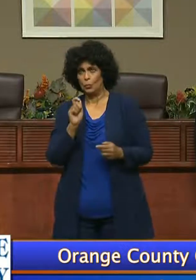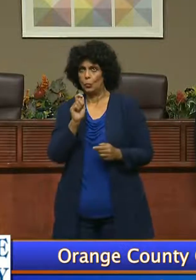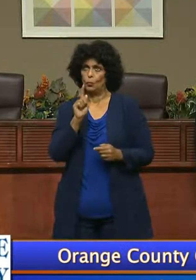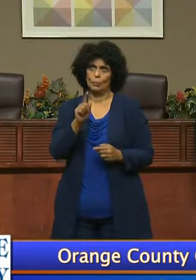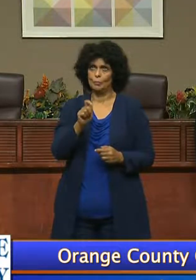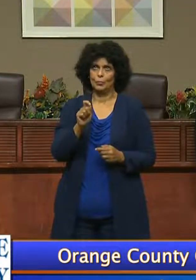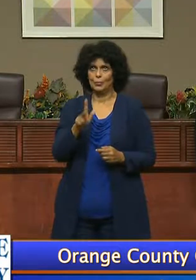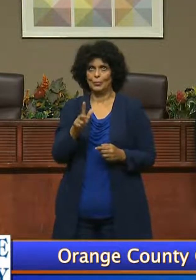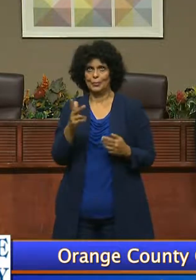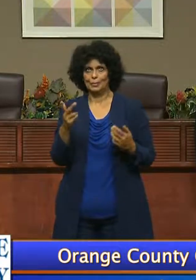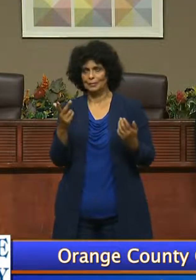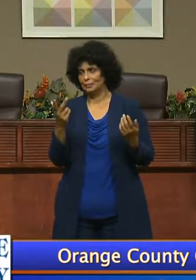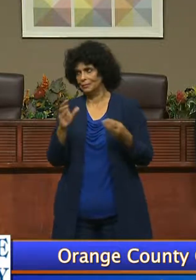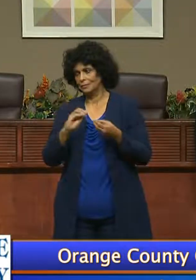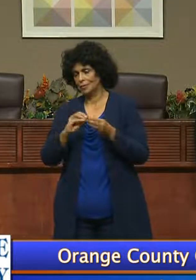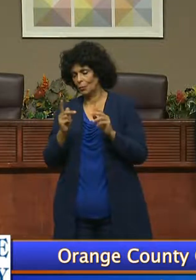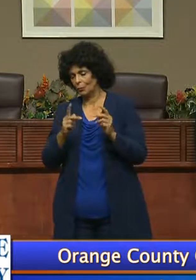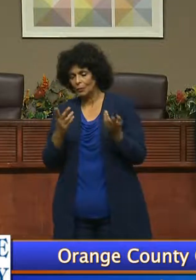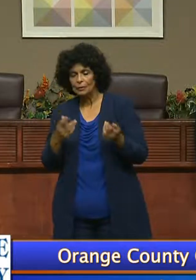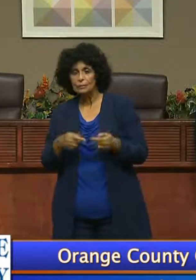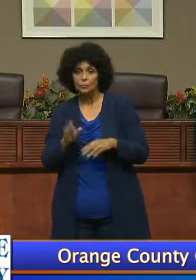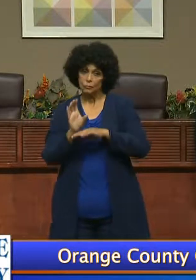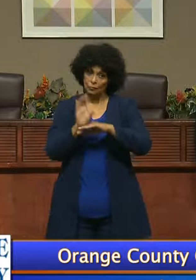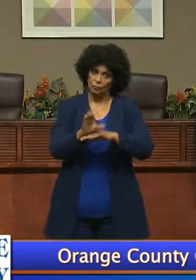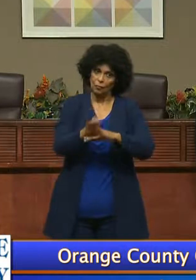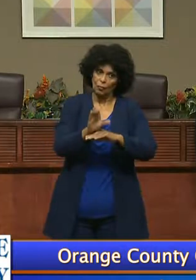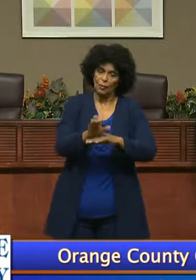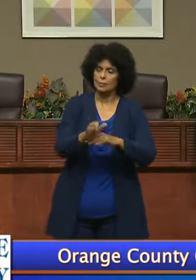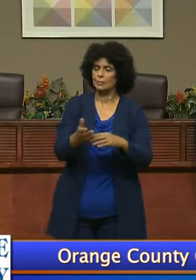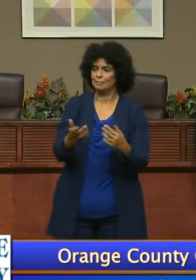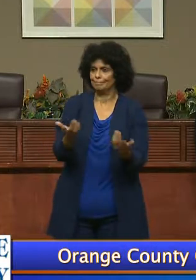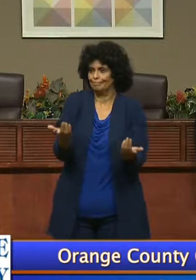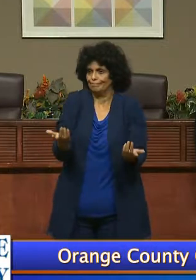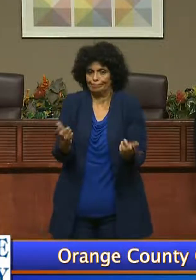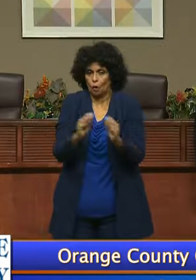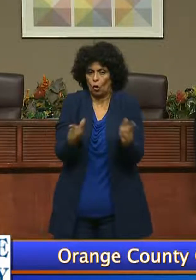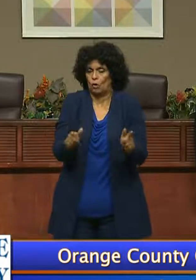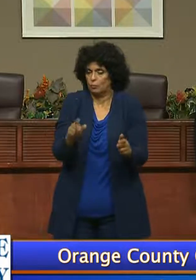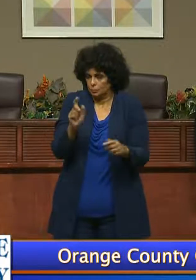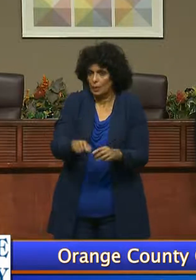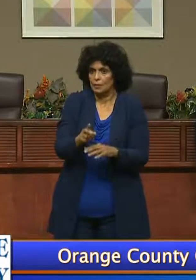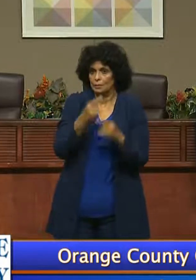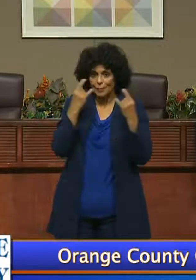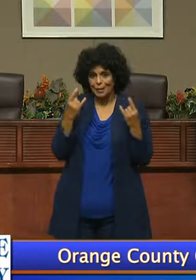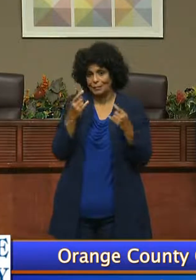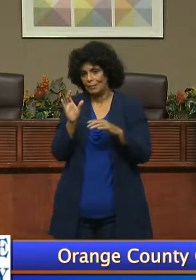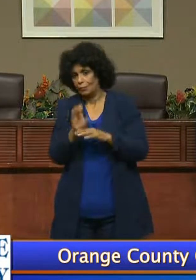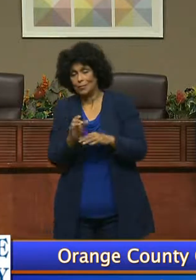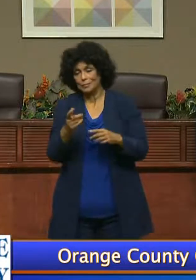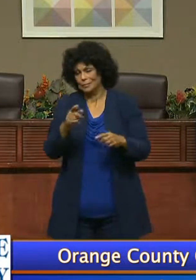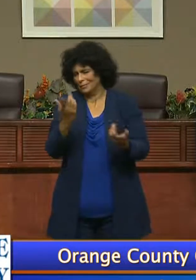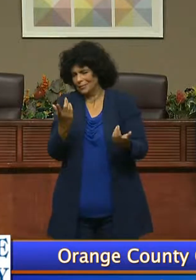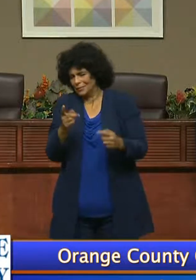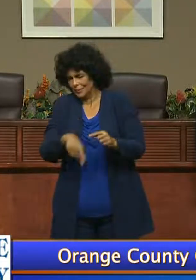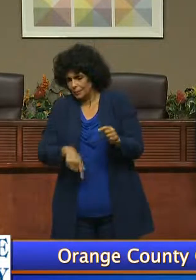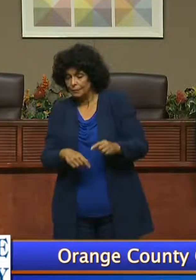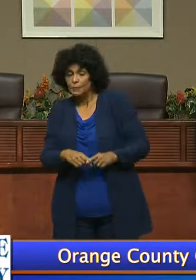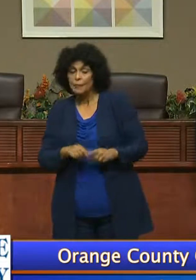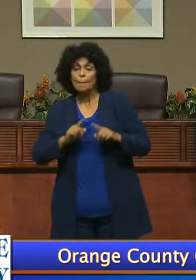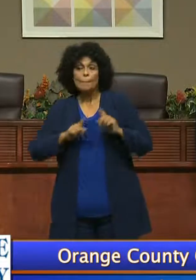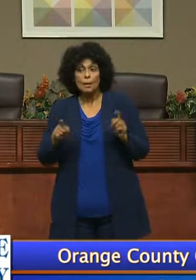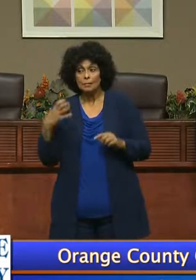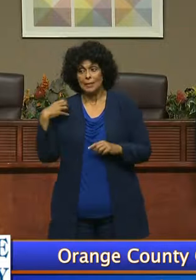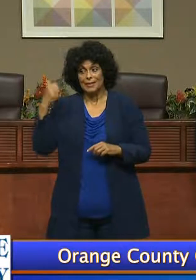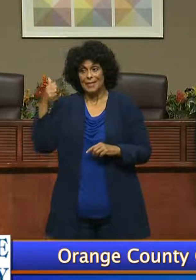whatever our number may be today, to enforce that everyone is using a mask. But the executive order by itself is